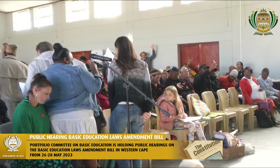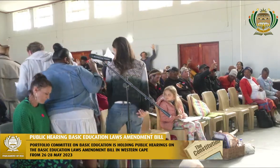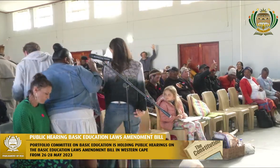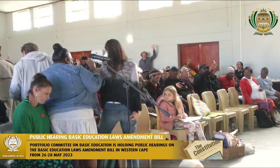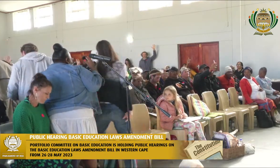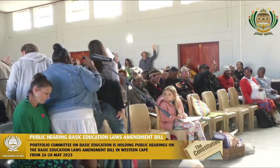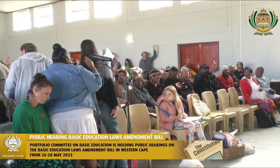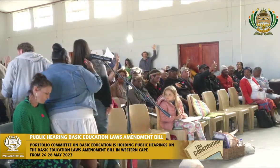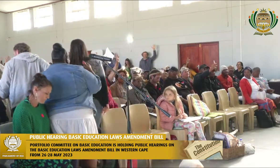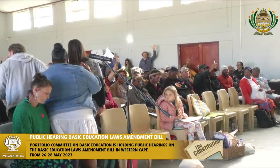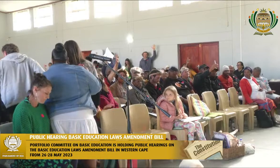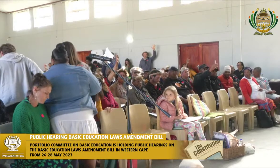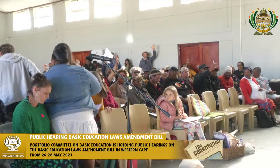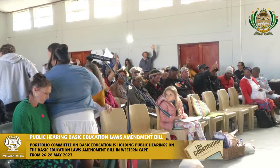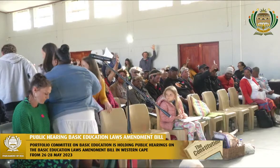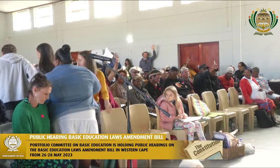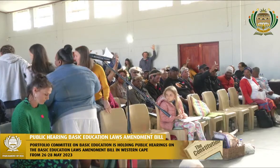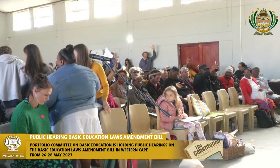nine,